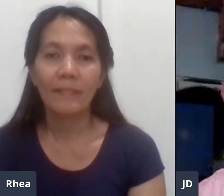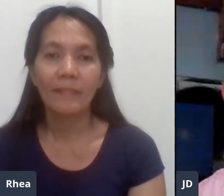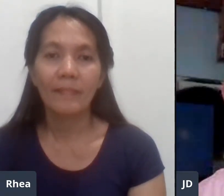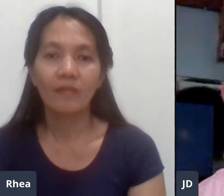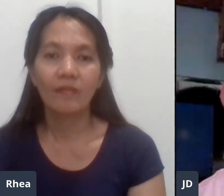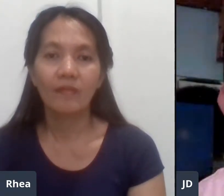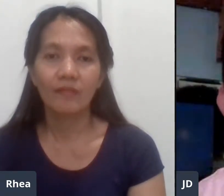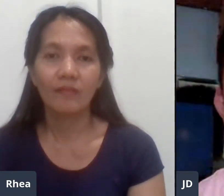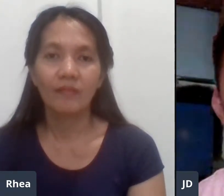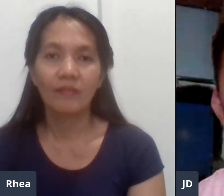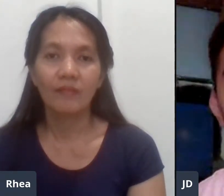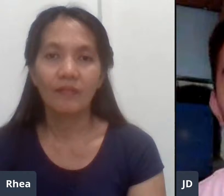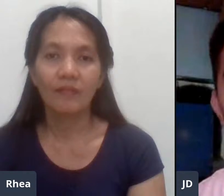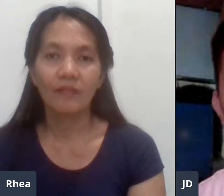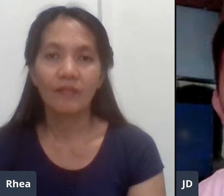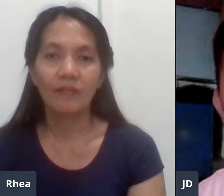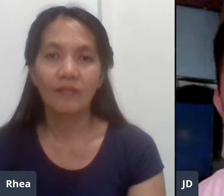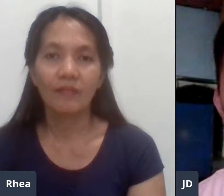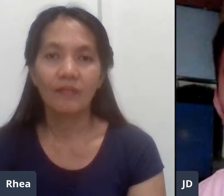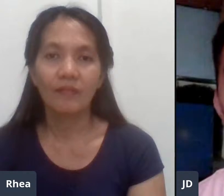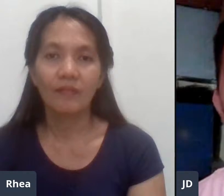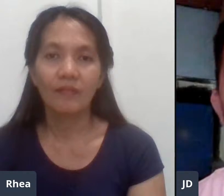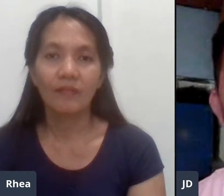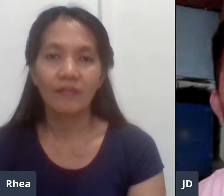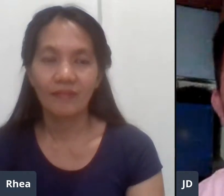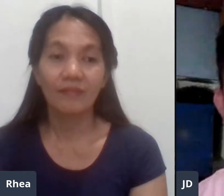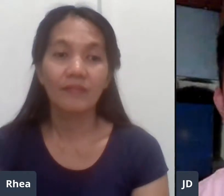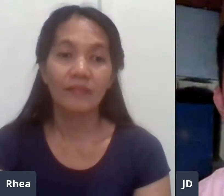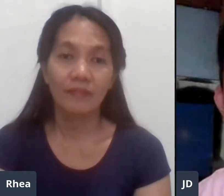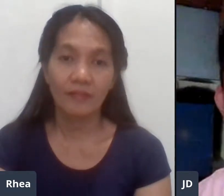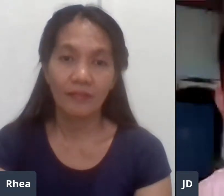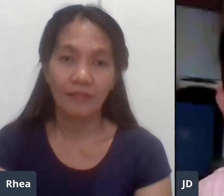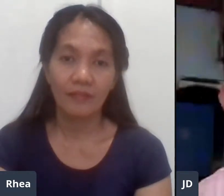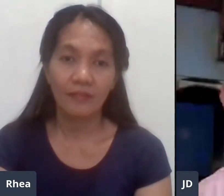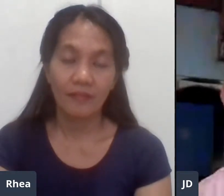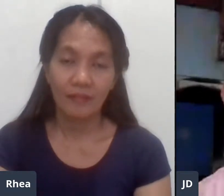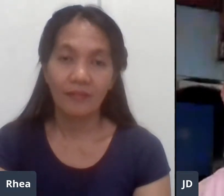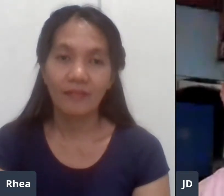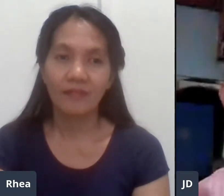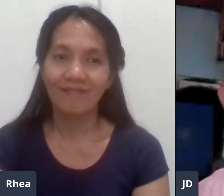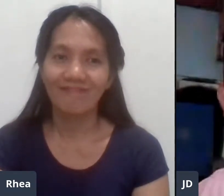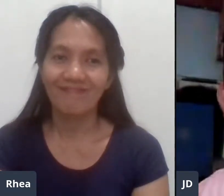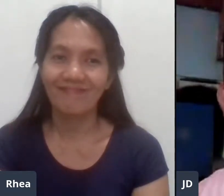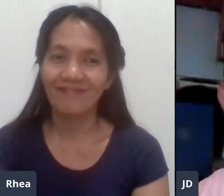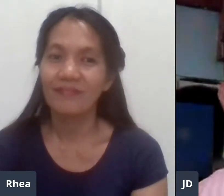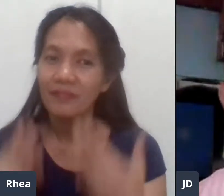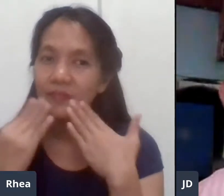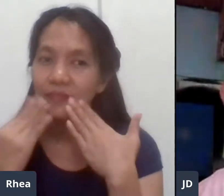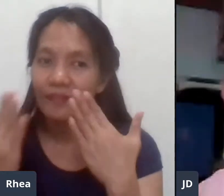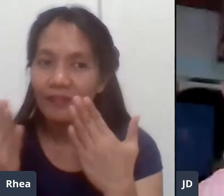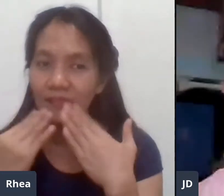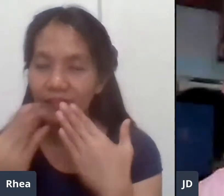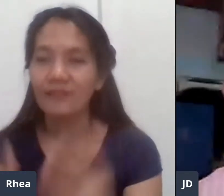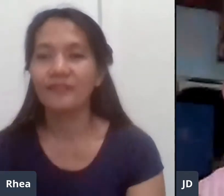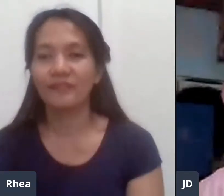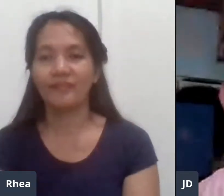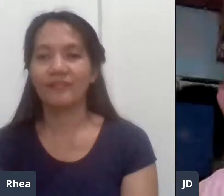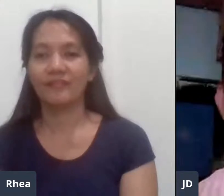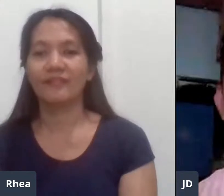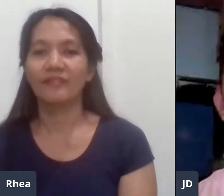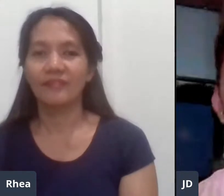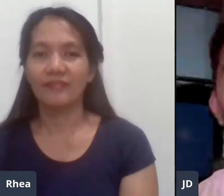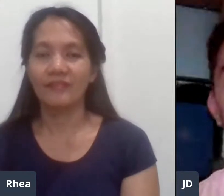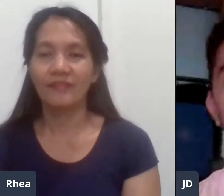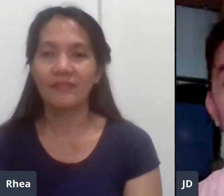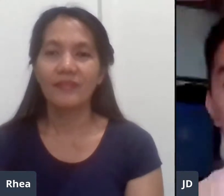sign language. So, Ma'am Rhea, thank you so much. Any message para po sa ating mga kapwa educators